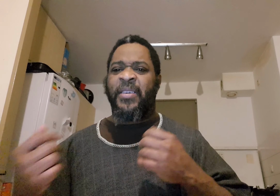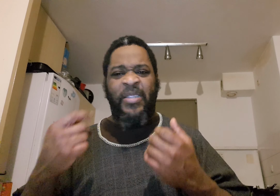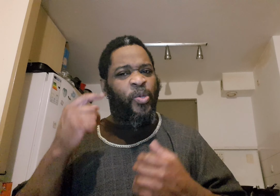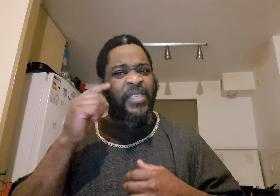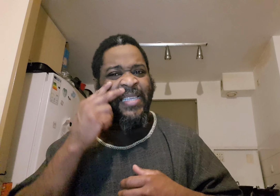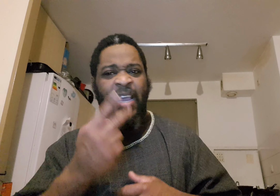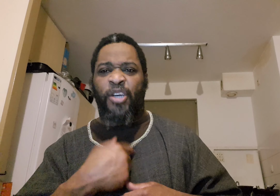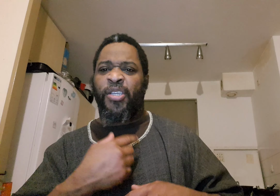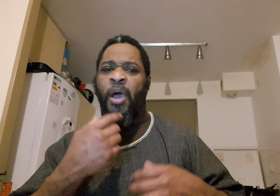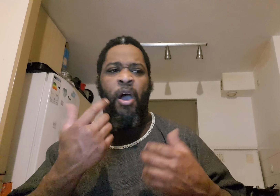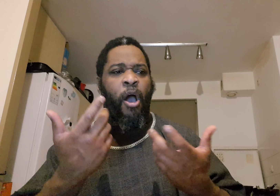to see us